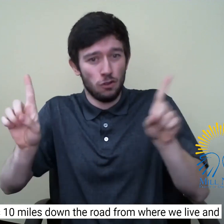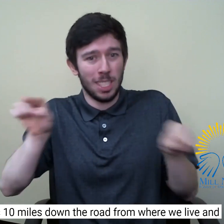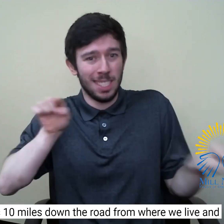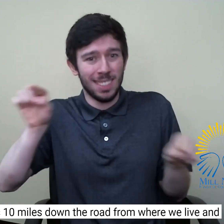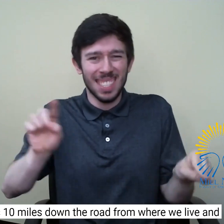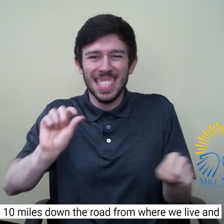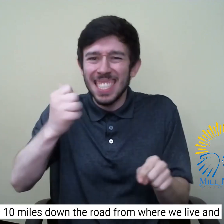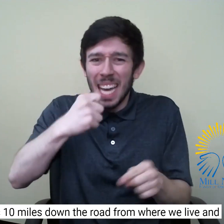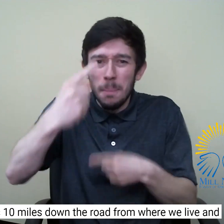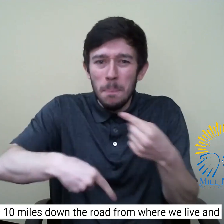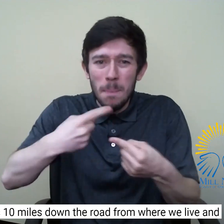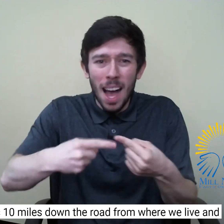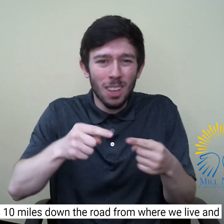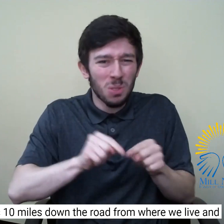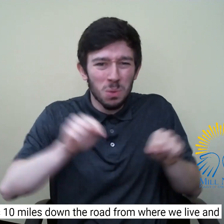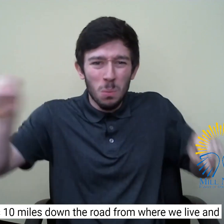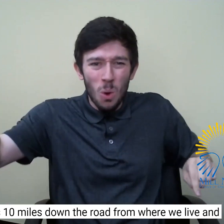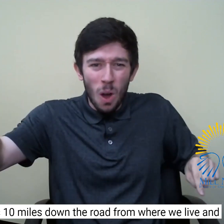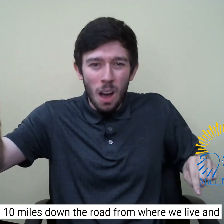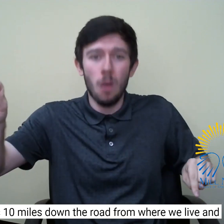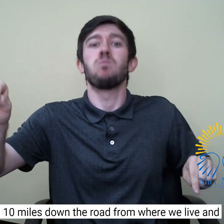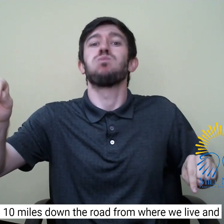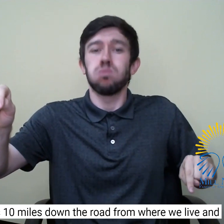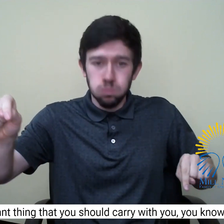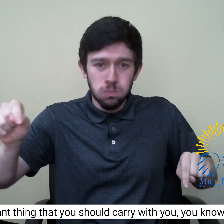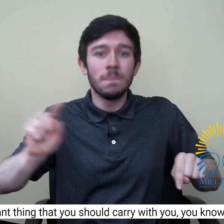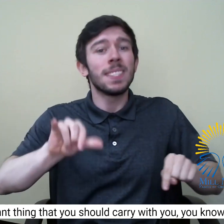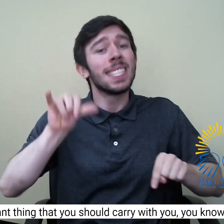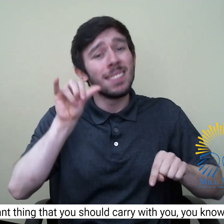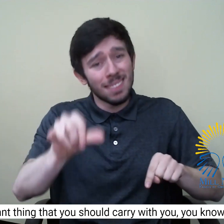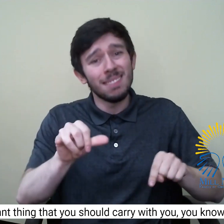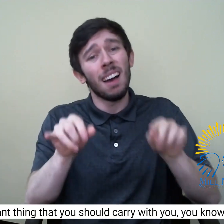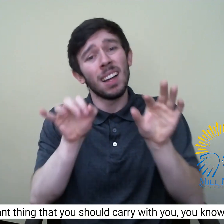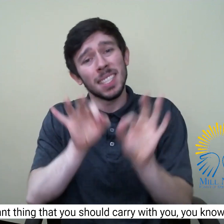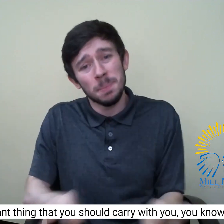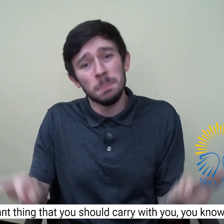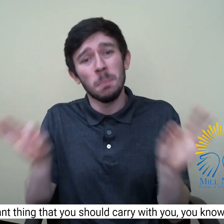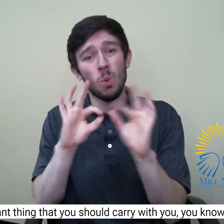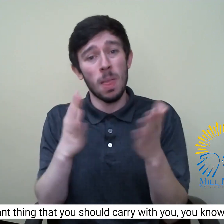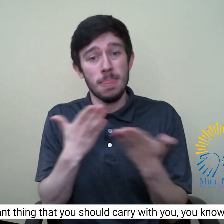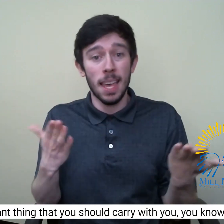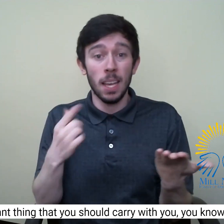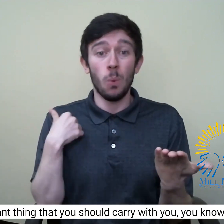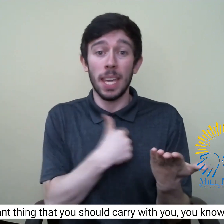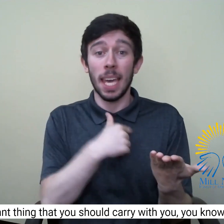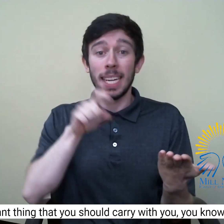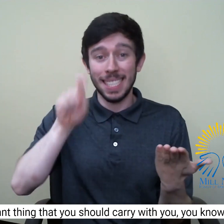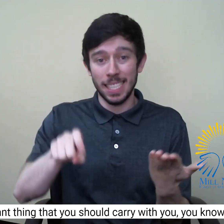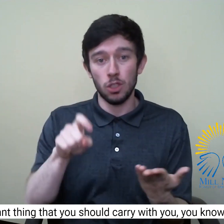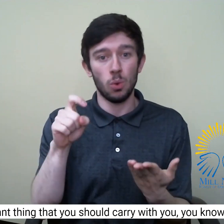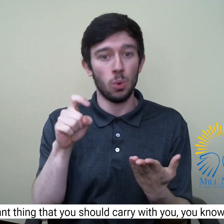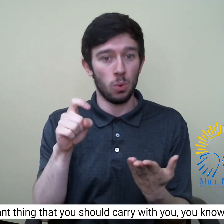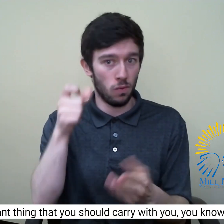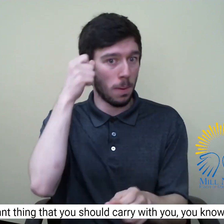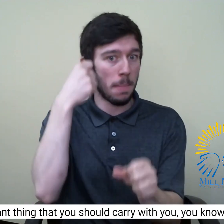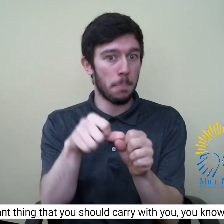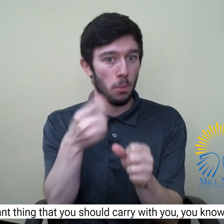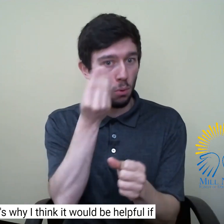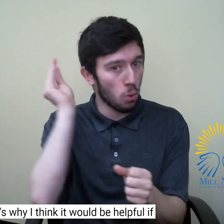10 miles down the road from where we live. And that's a really important thing that you should carry with you, and that's why I